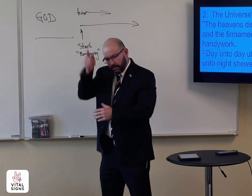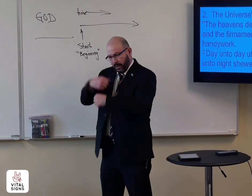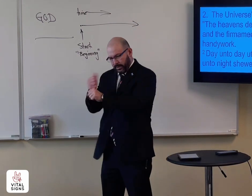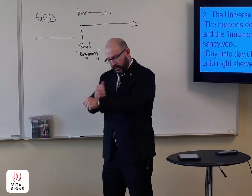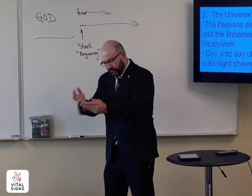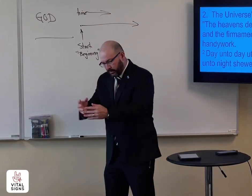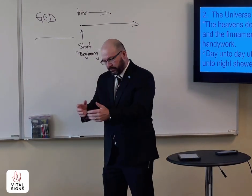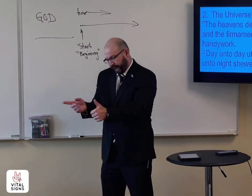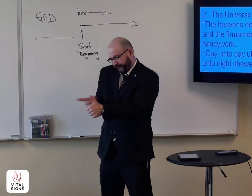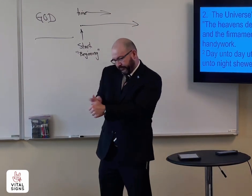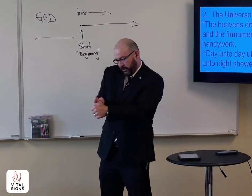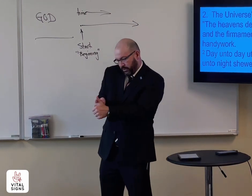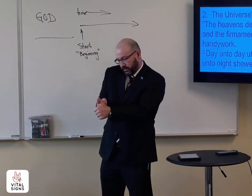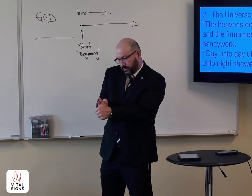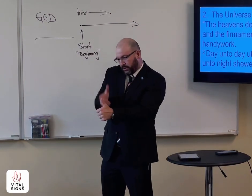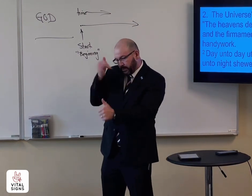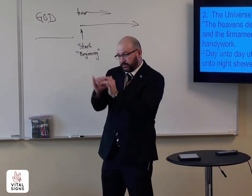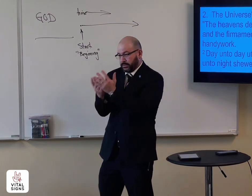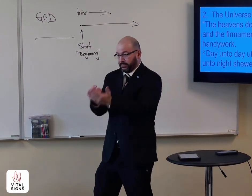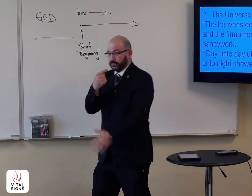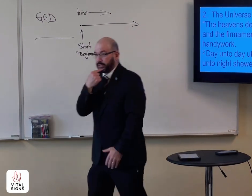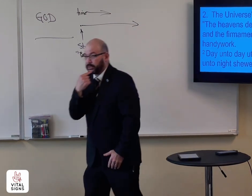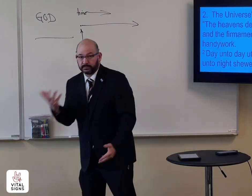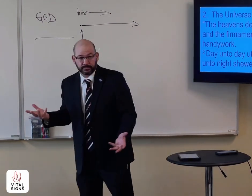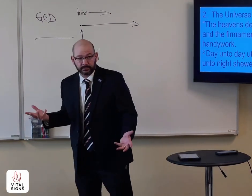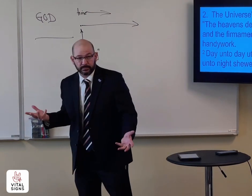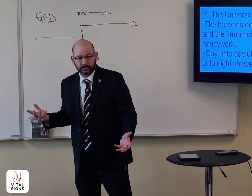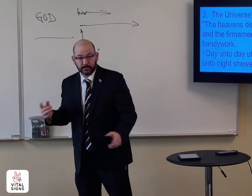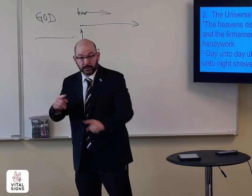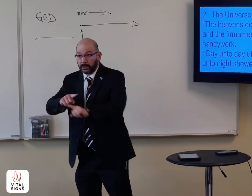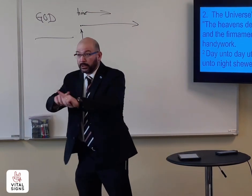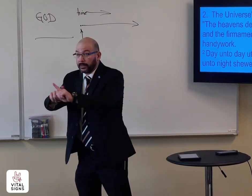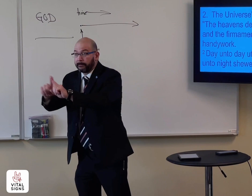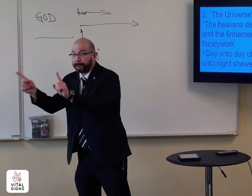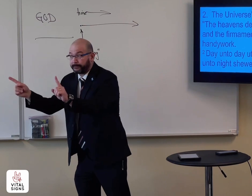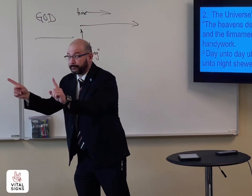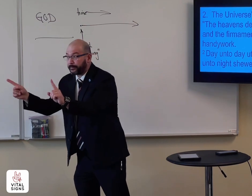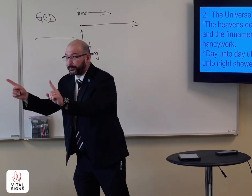You believe God made everything? First, because God said it. But